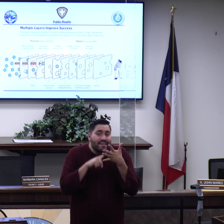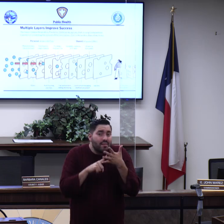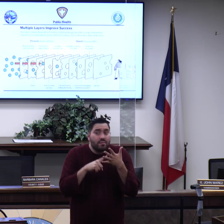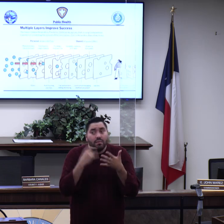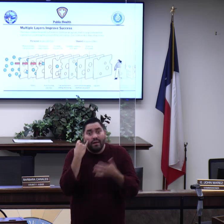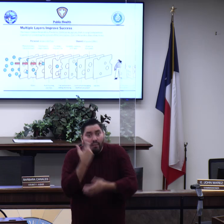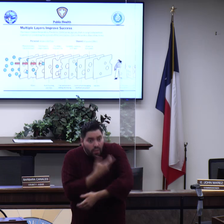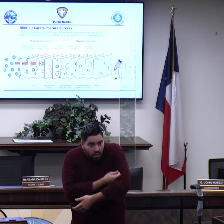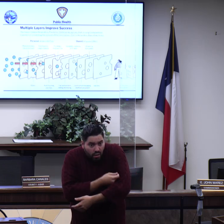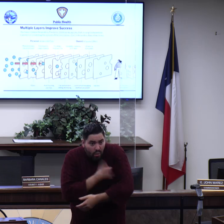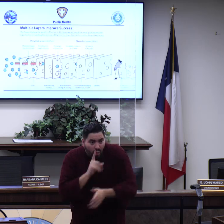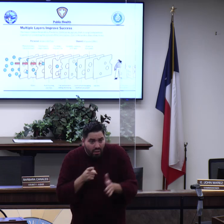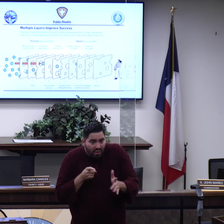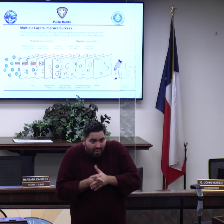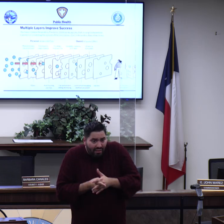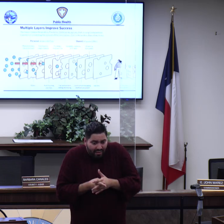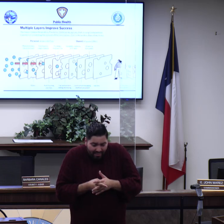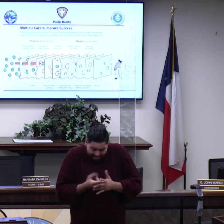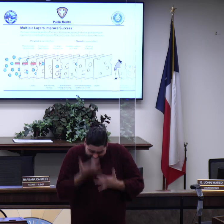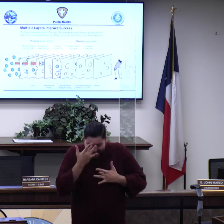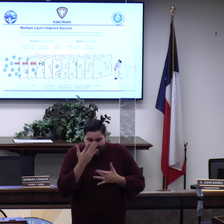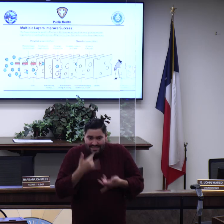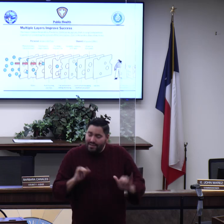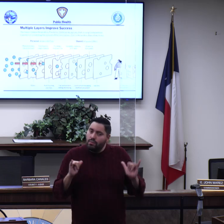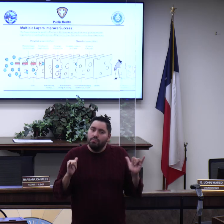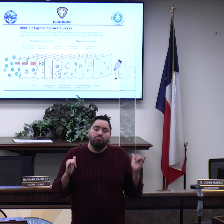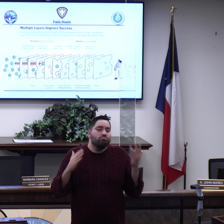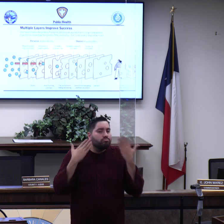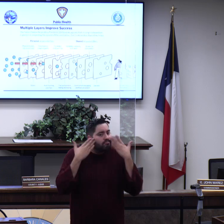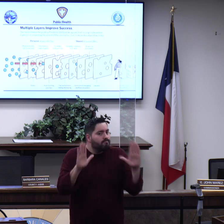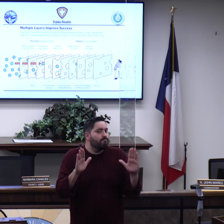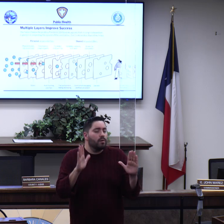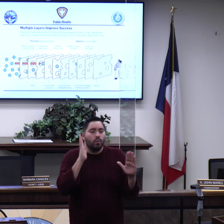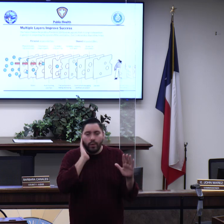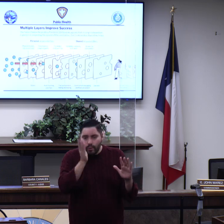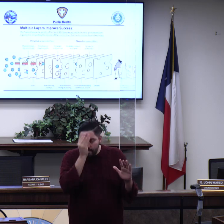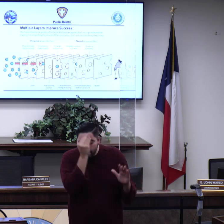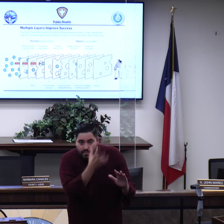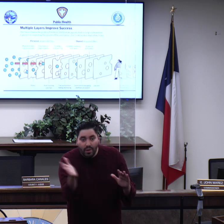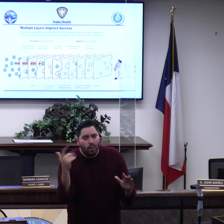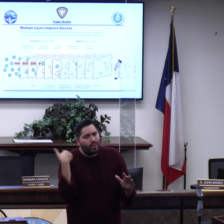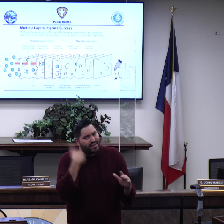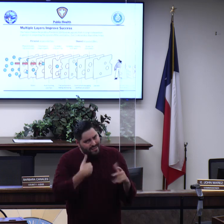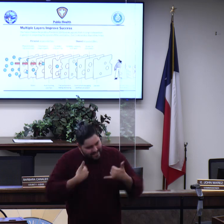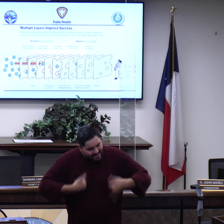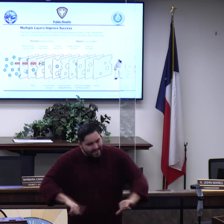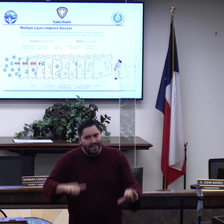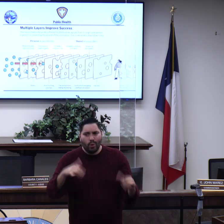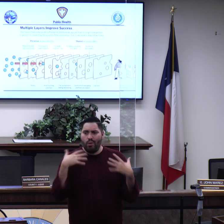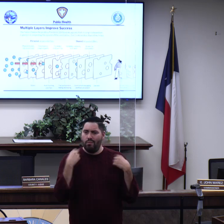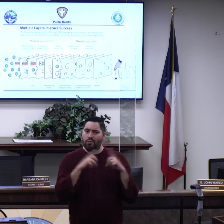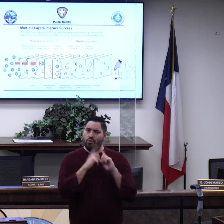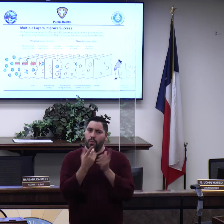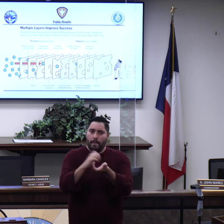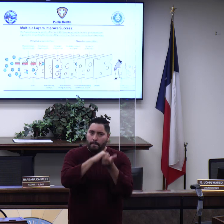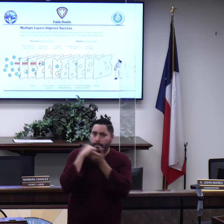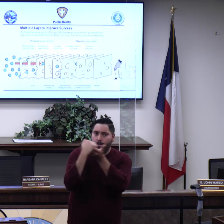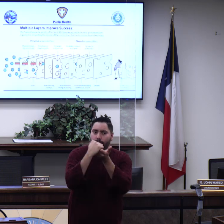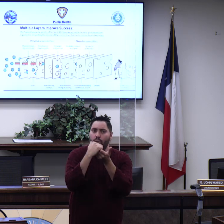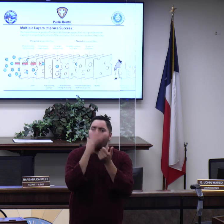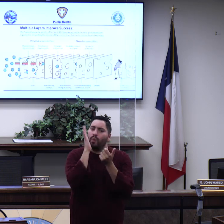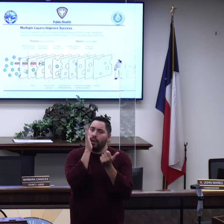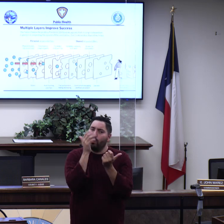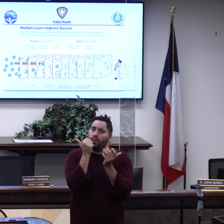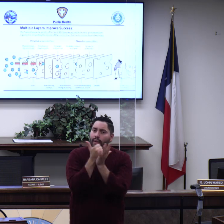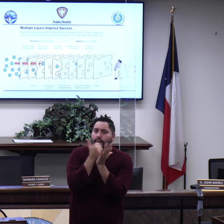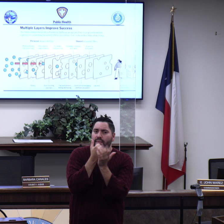vaccines, we will share the information with you. We are still a unified health district and will continue to do our part to save as many lives